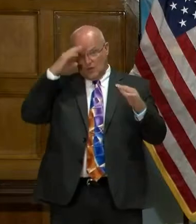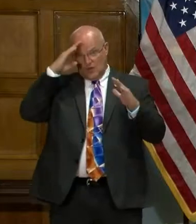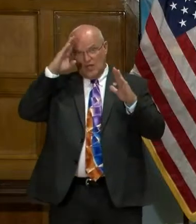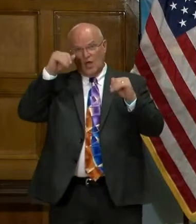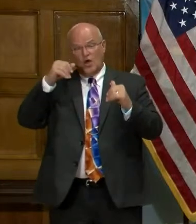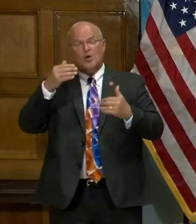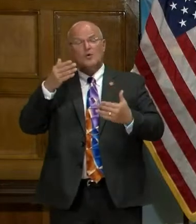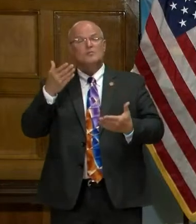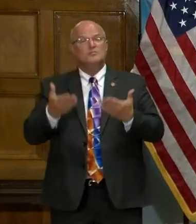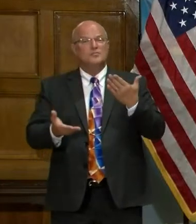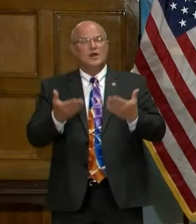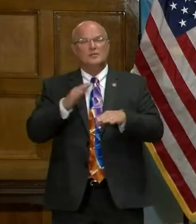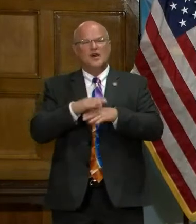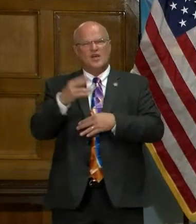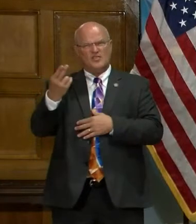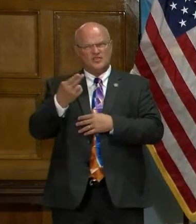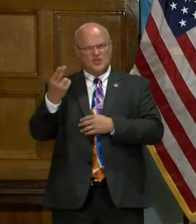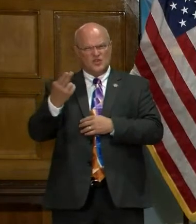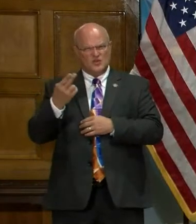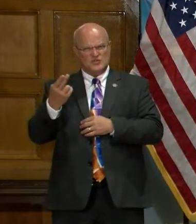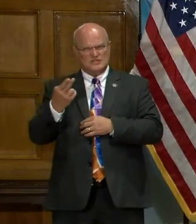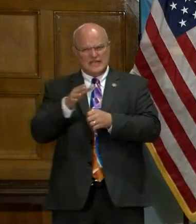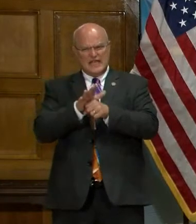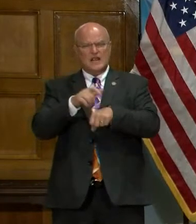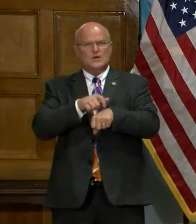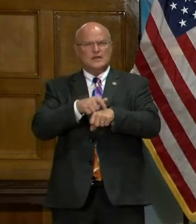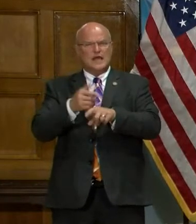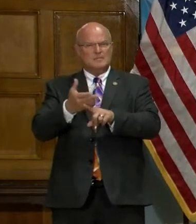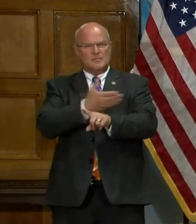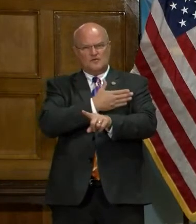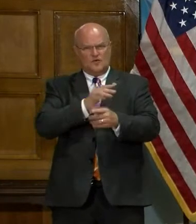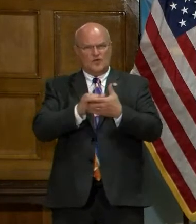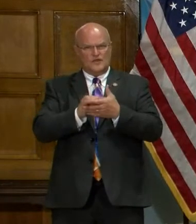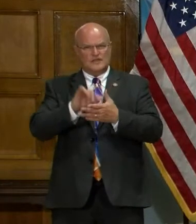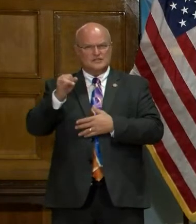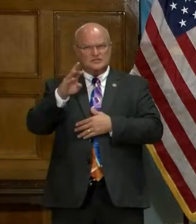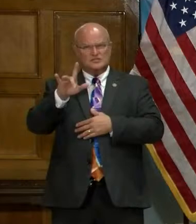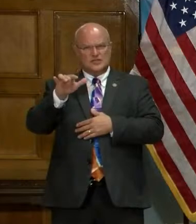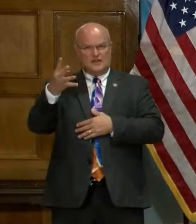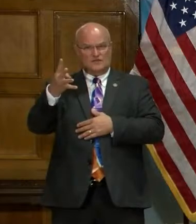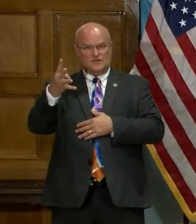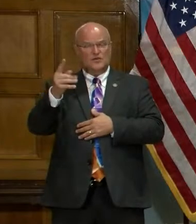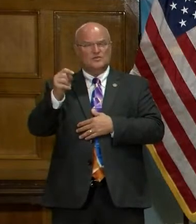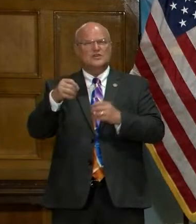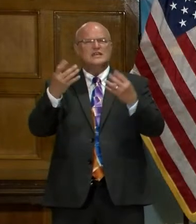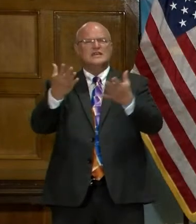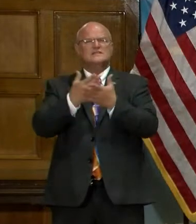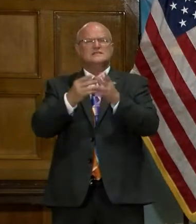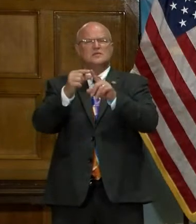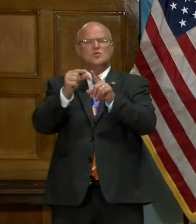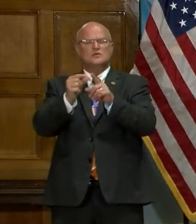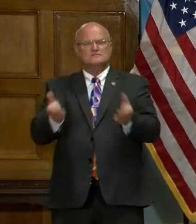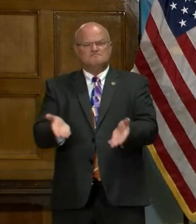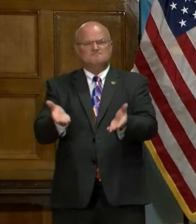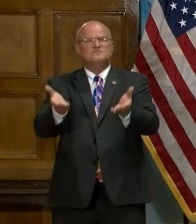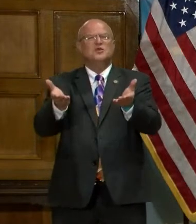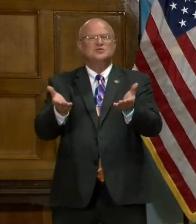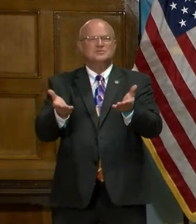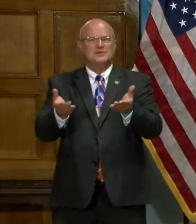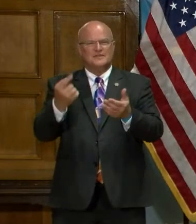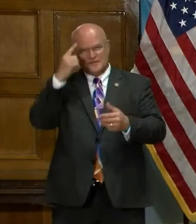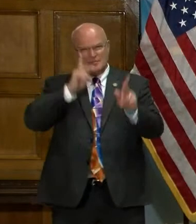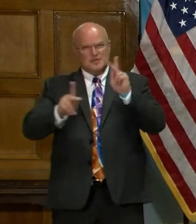hope probably on Thursday, adequate time before the 4th, to give some words of encouragement